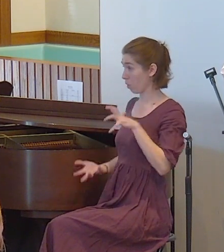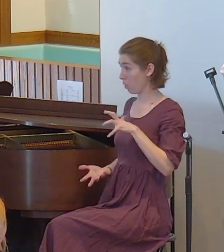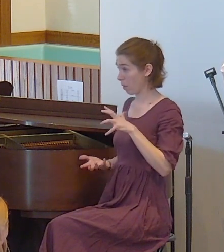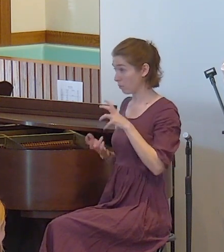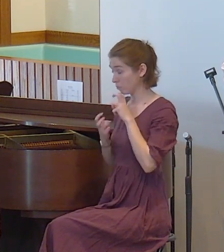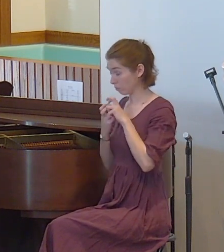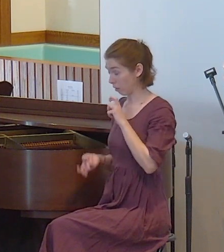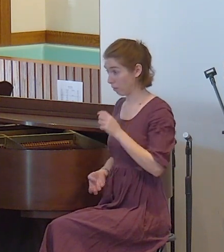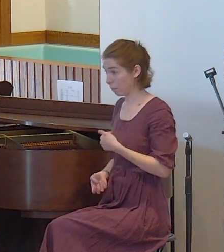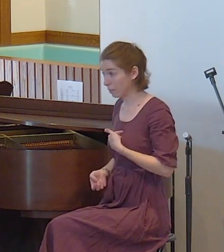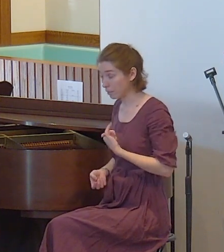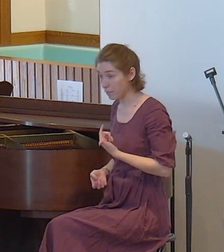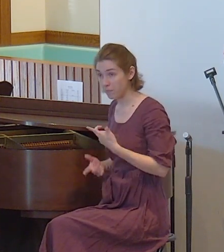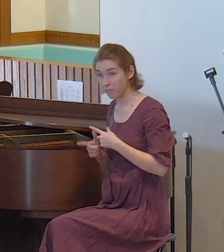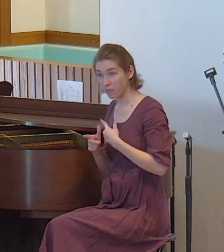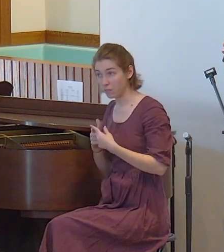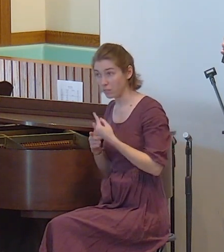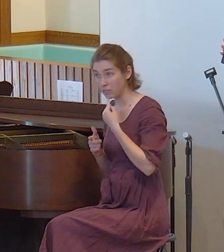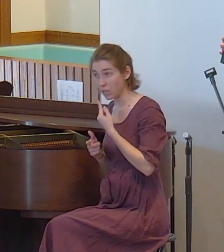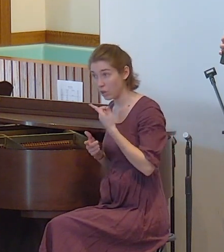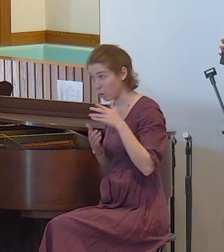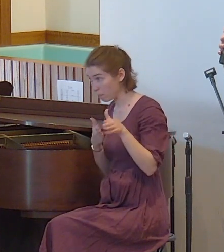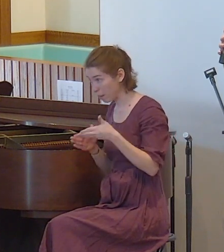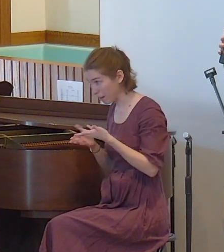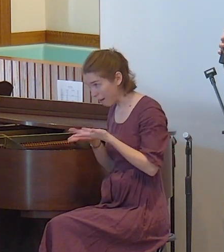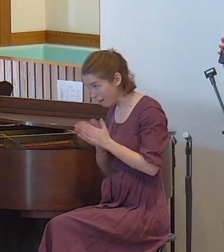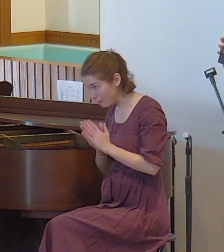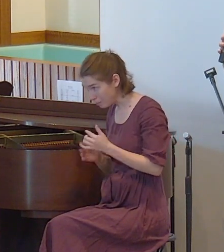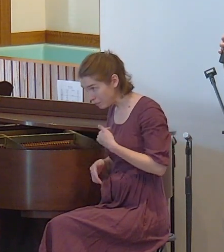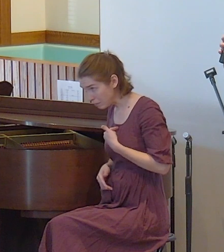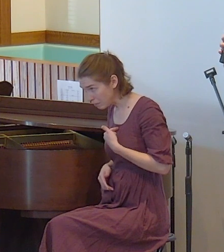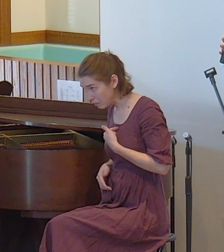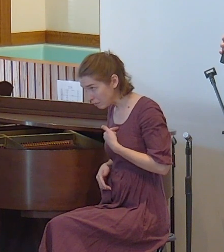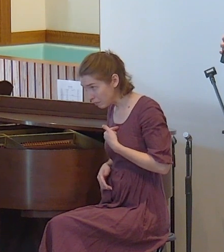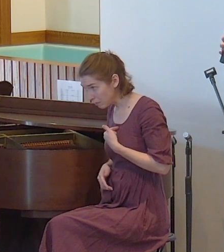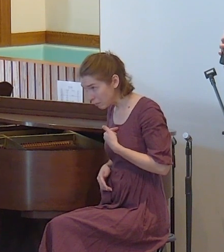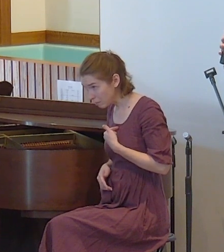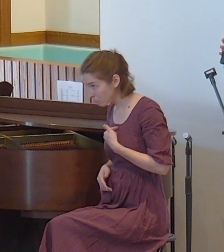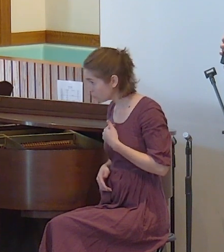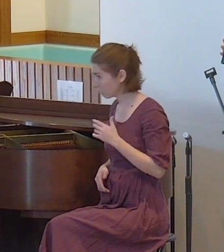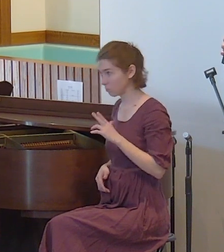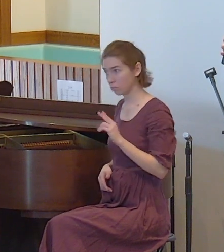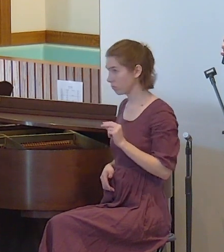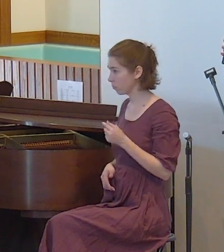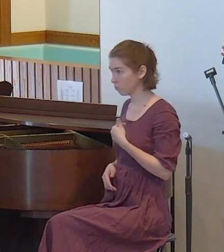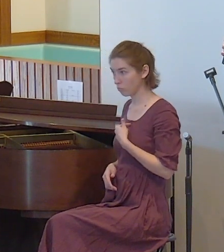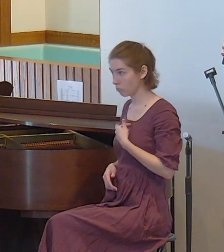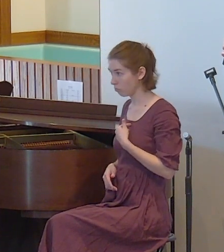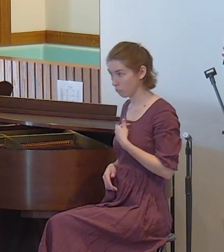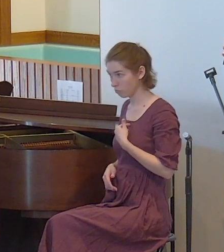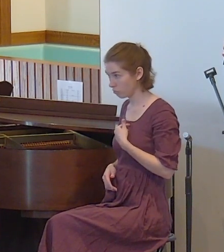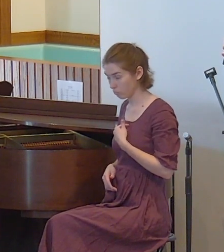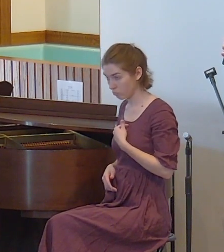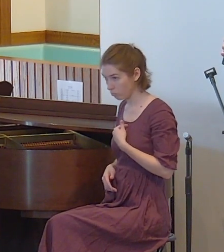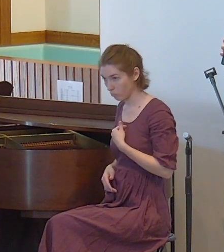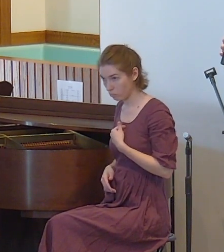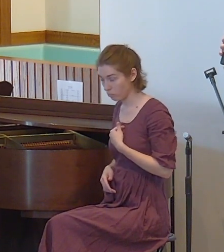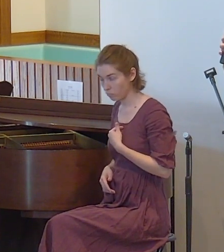one. And then she goes, were you planning on asking me? Uh-uh.